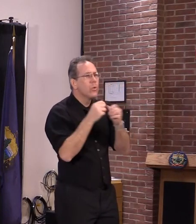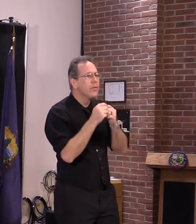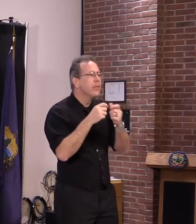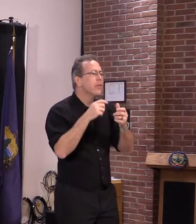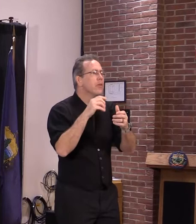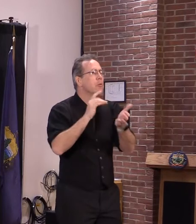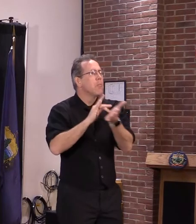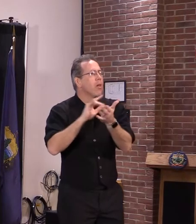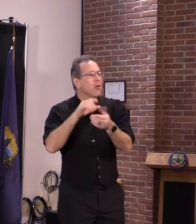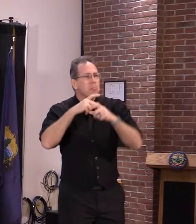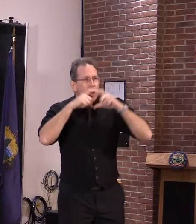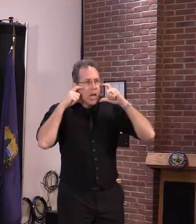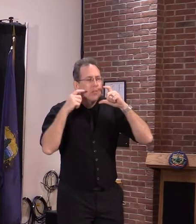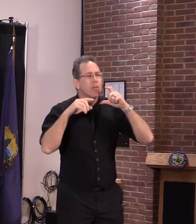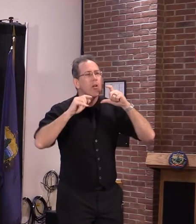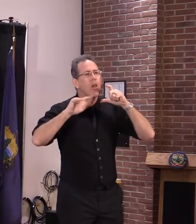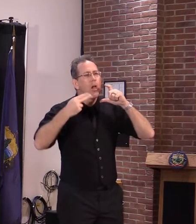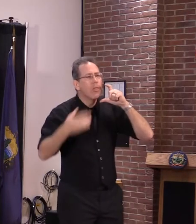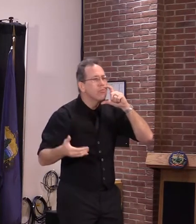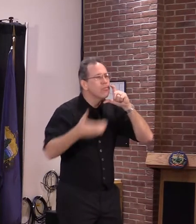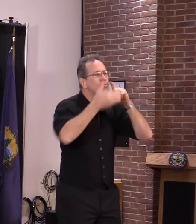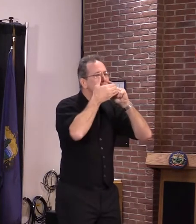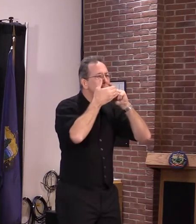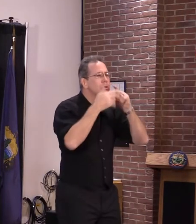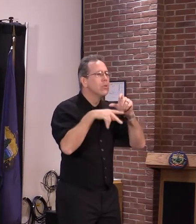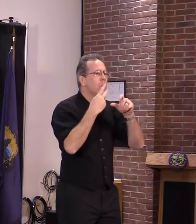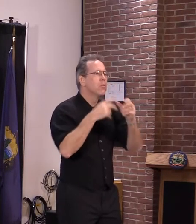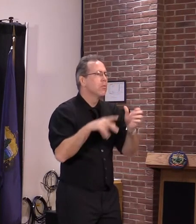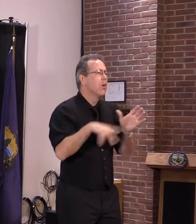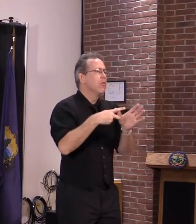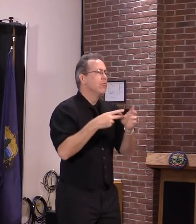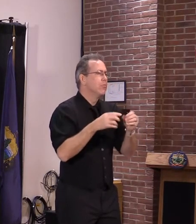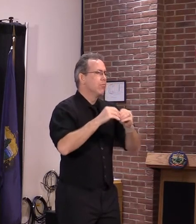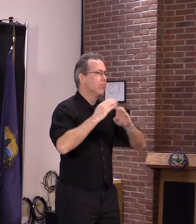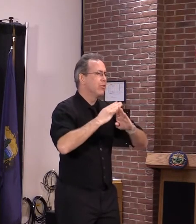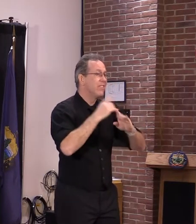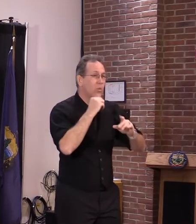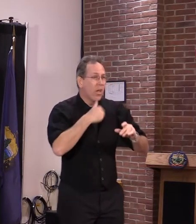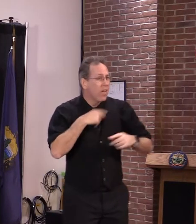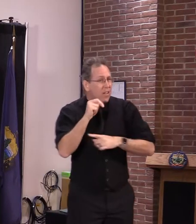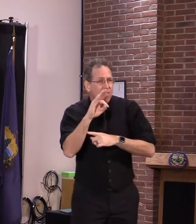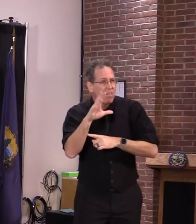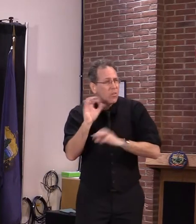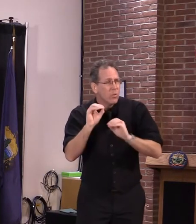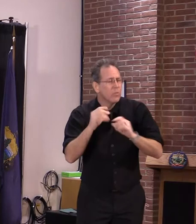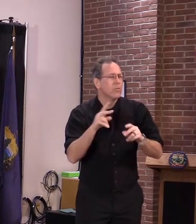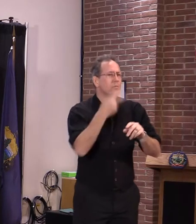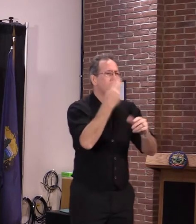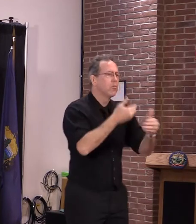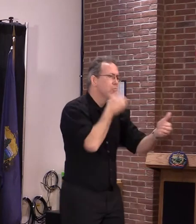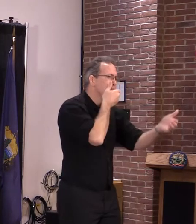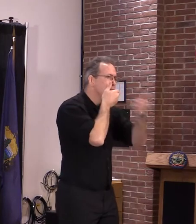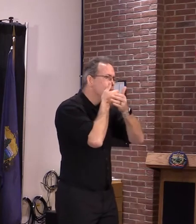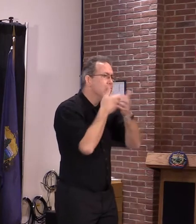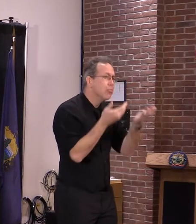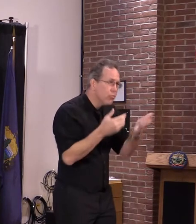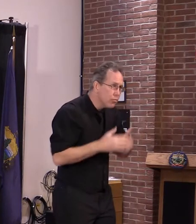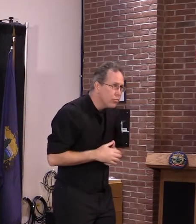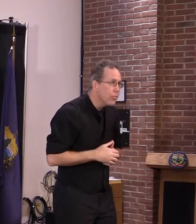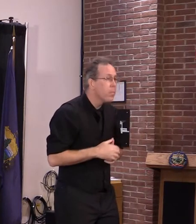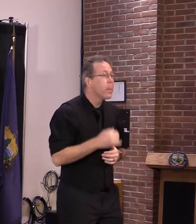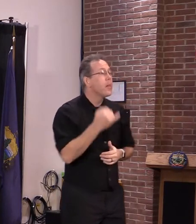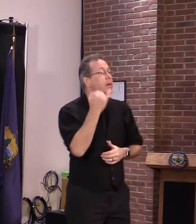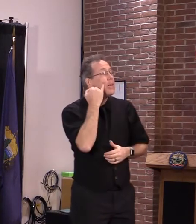mask to increase efficacy. And additionally, of note that if you do get a hold of something